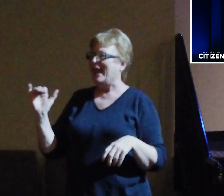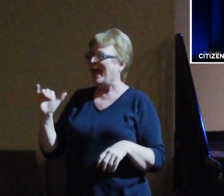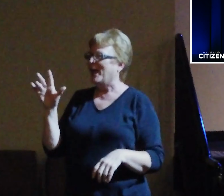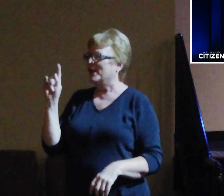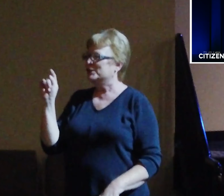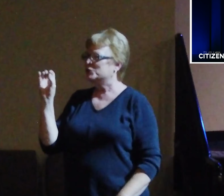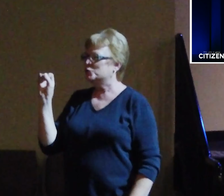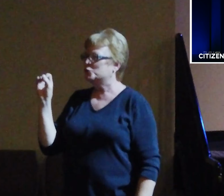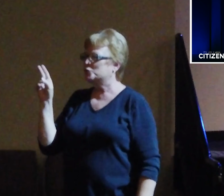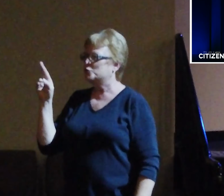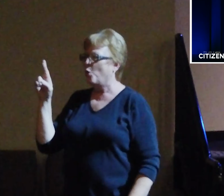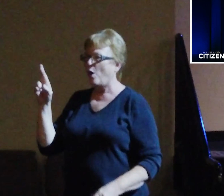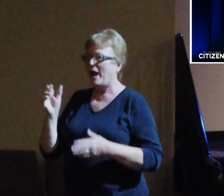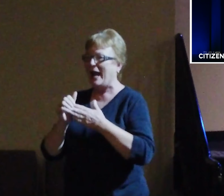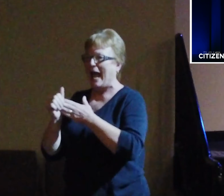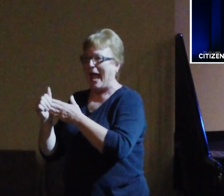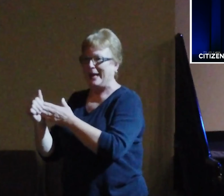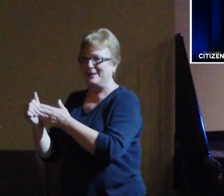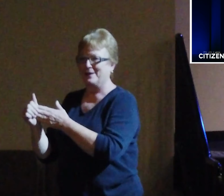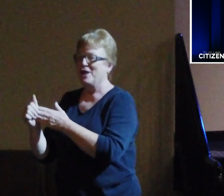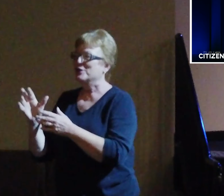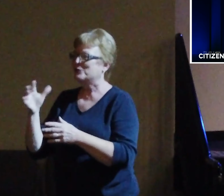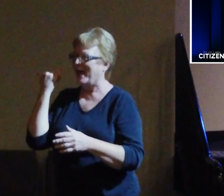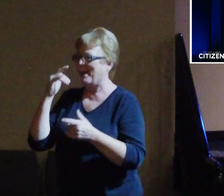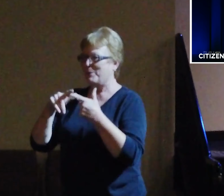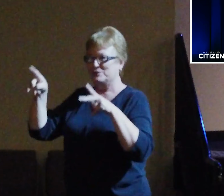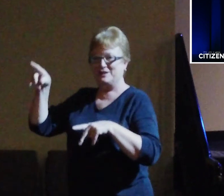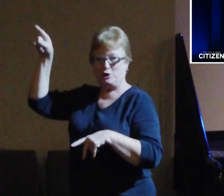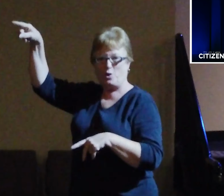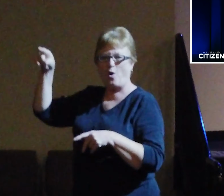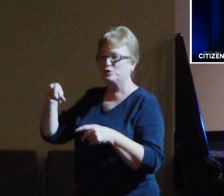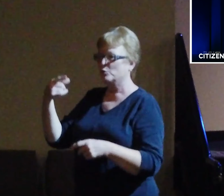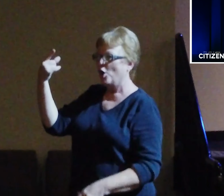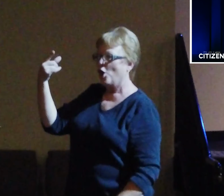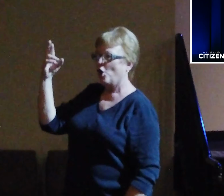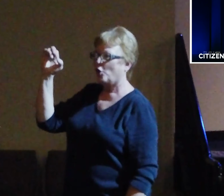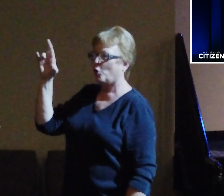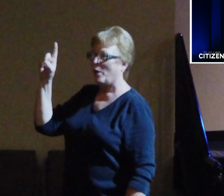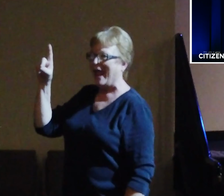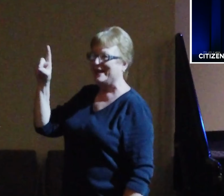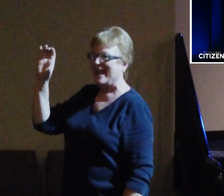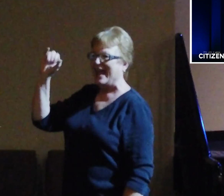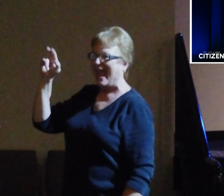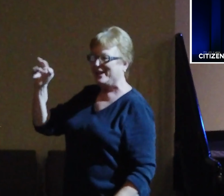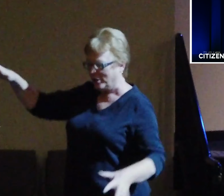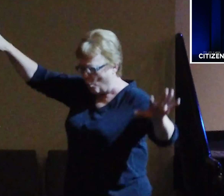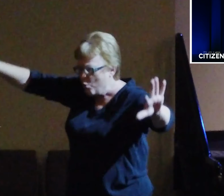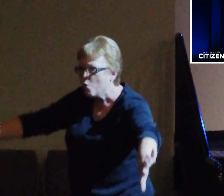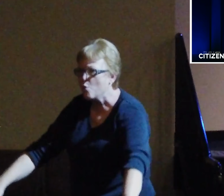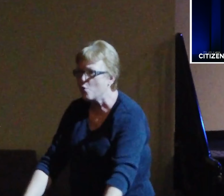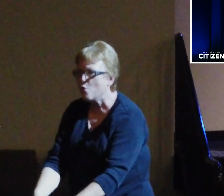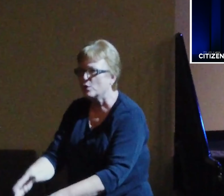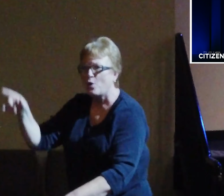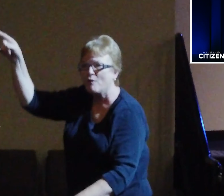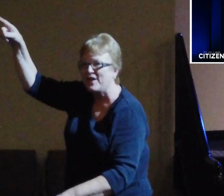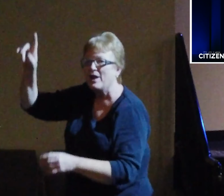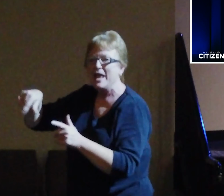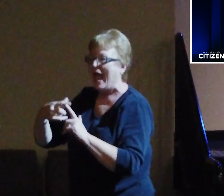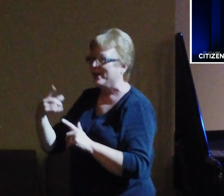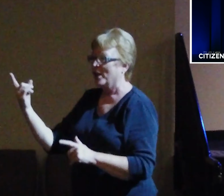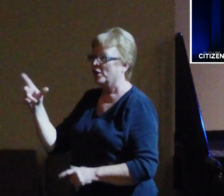So when a tour guide takes you to the Grand Canyon, all eyes are directed on the beauty of the canyon. Nobody